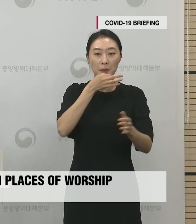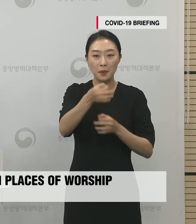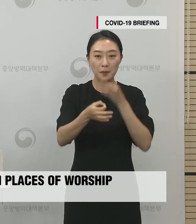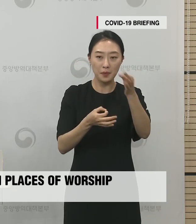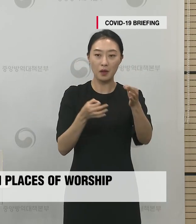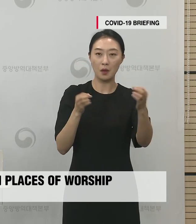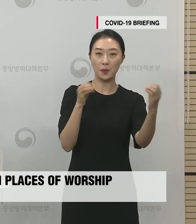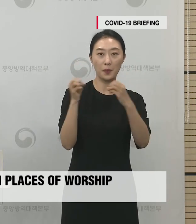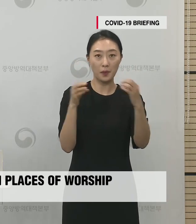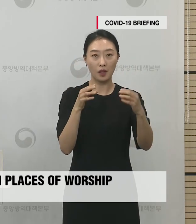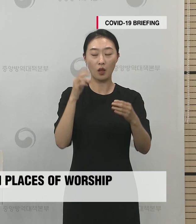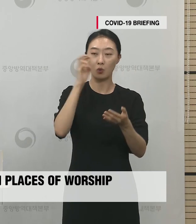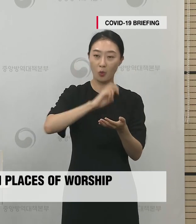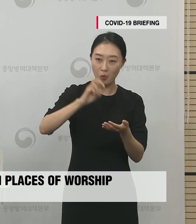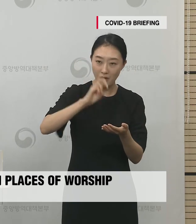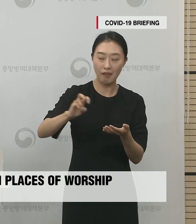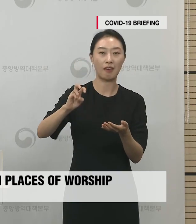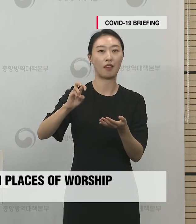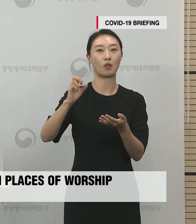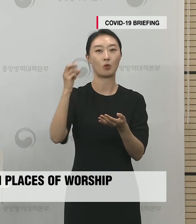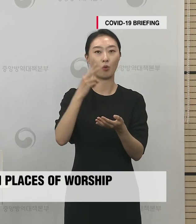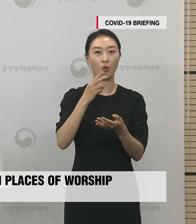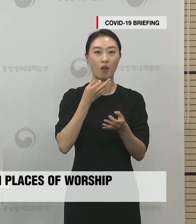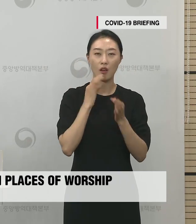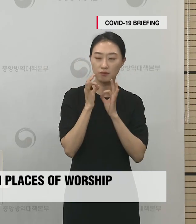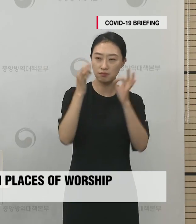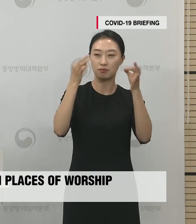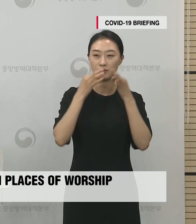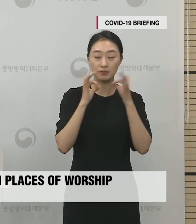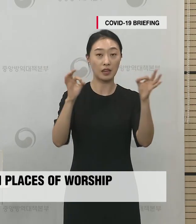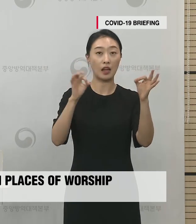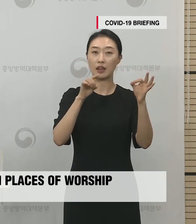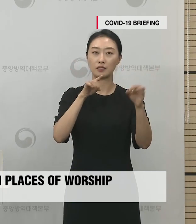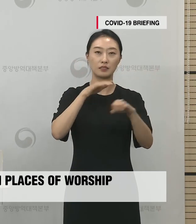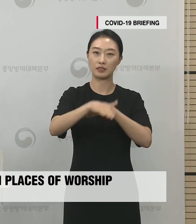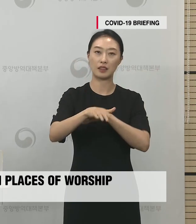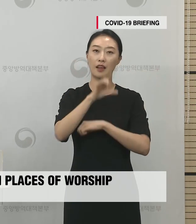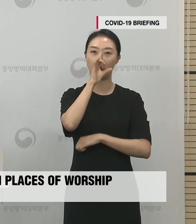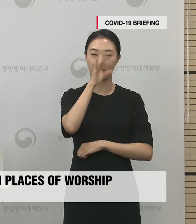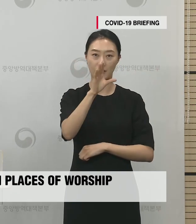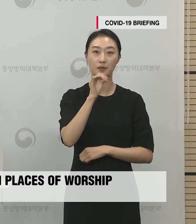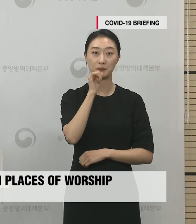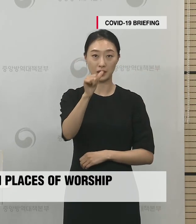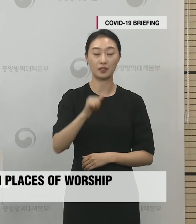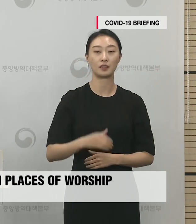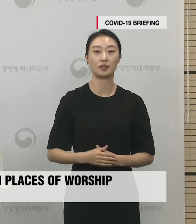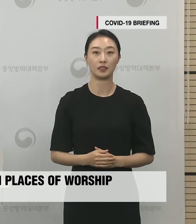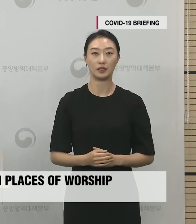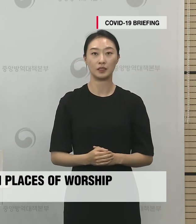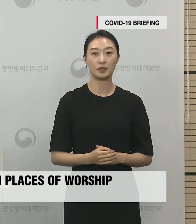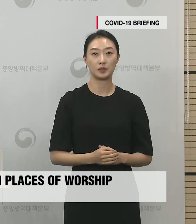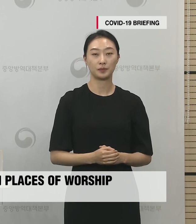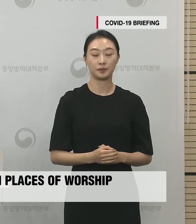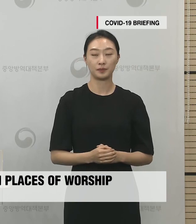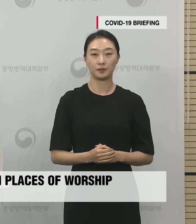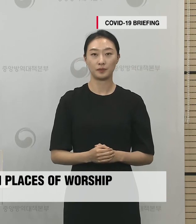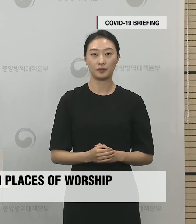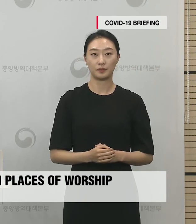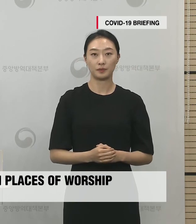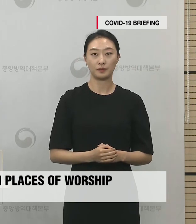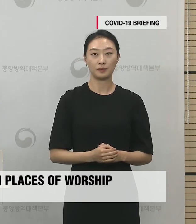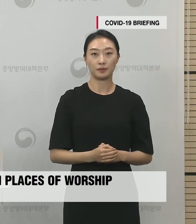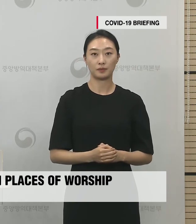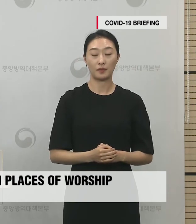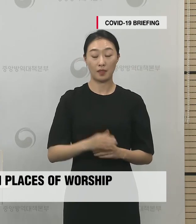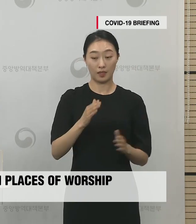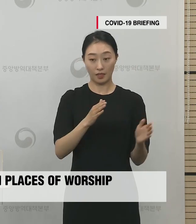mask wearing. And providing mass meal or activities that make respiratory droplets travel in air, such as singing